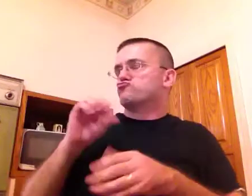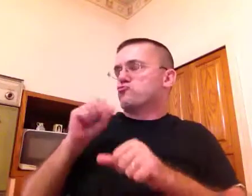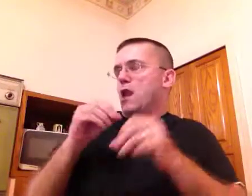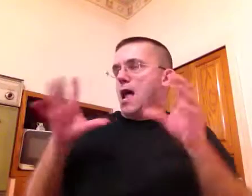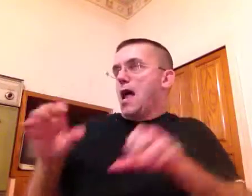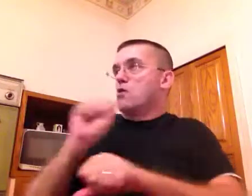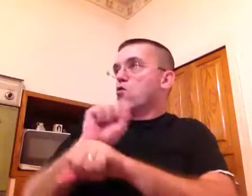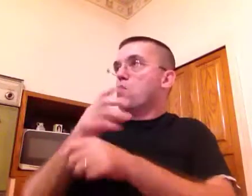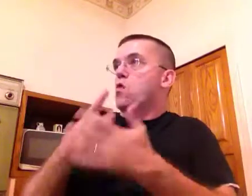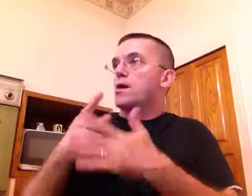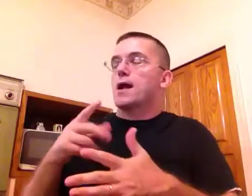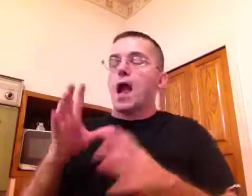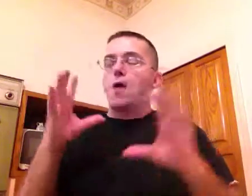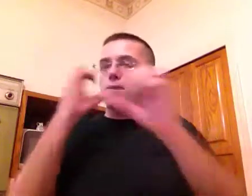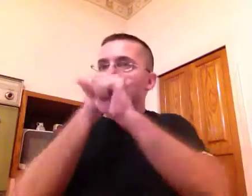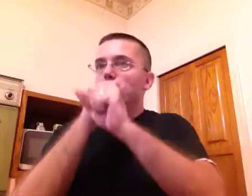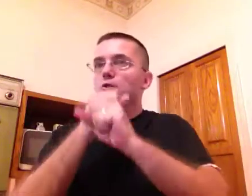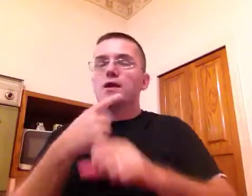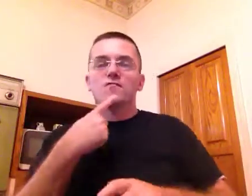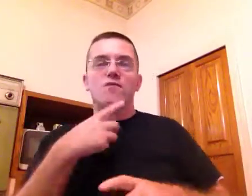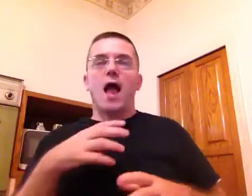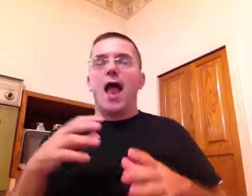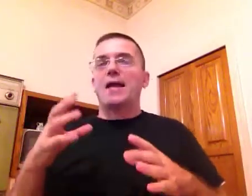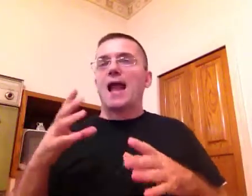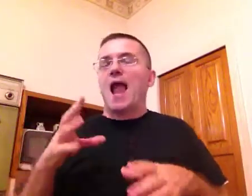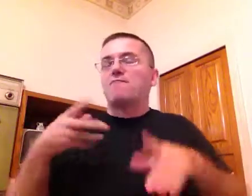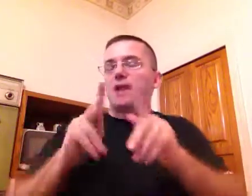to make 6.25%. It's pretty safe.